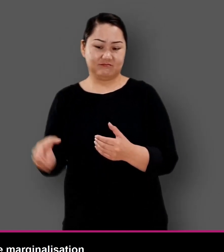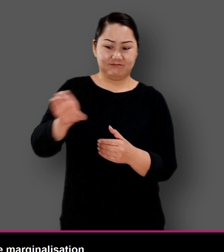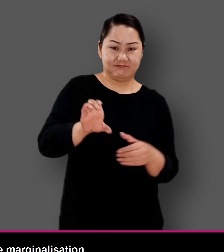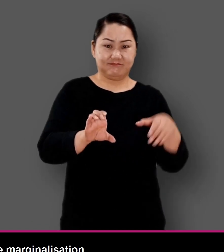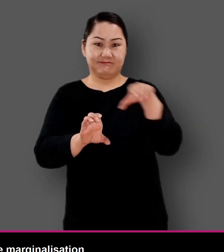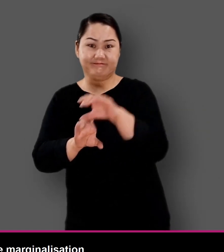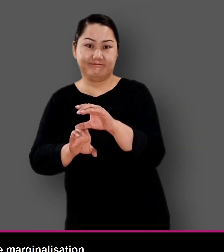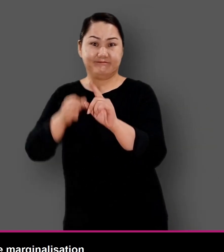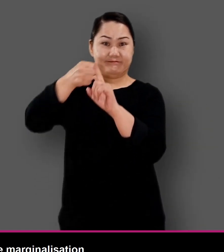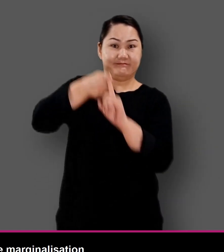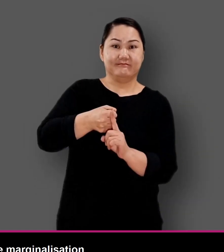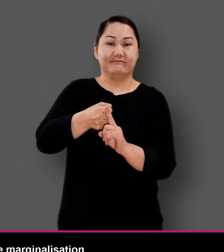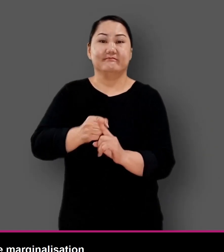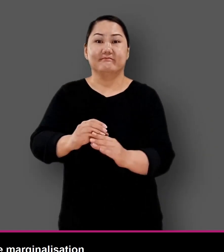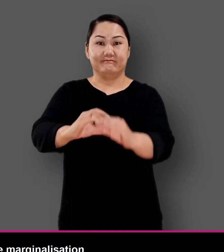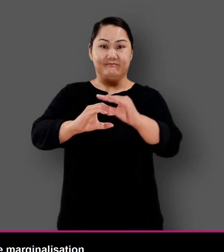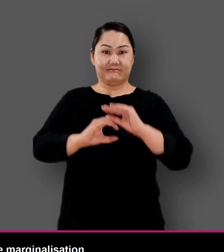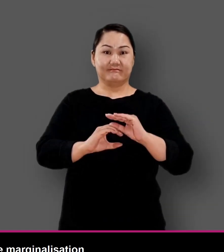face double marginalization,